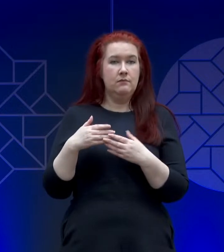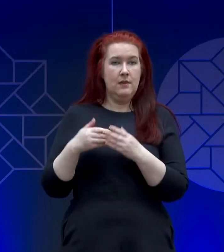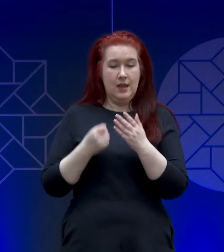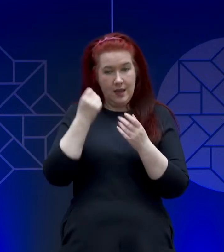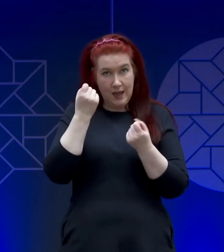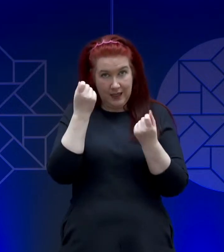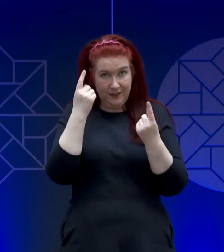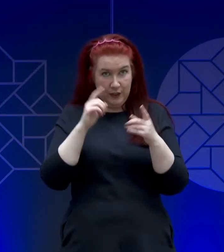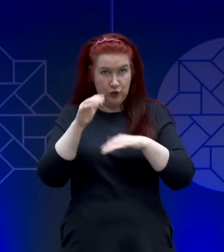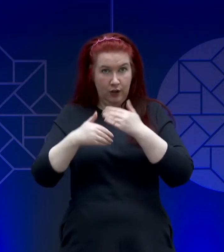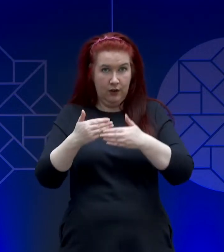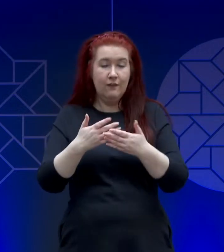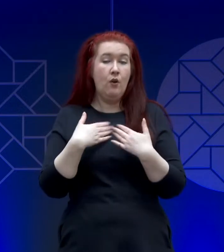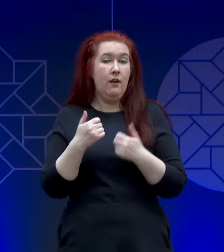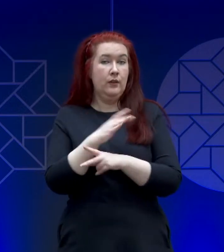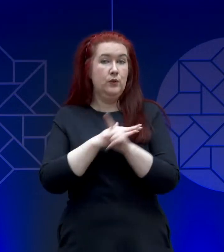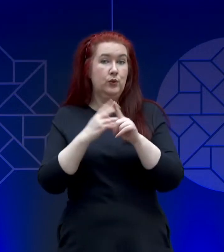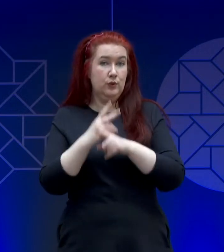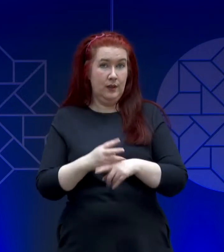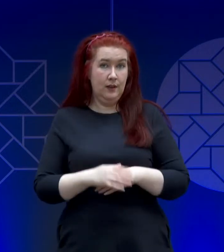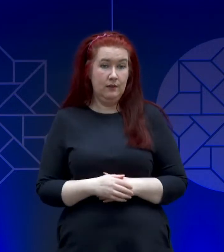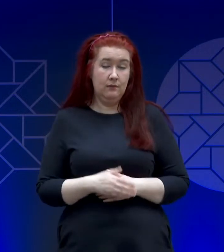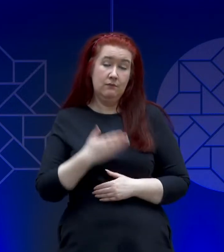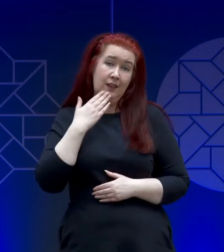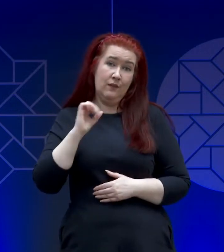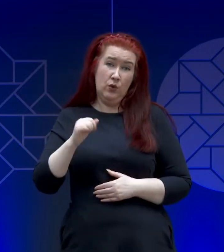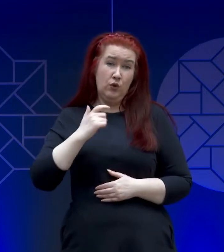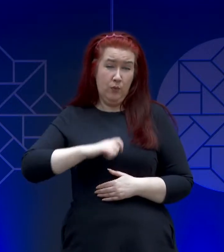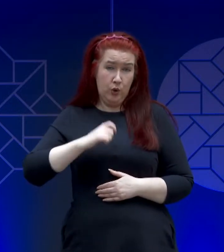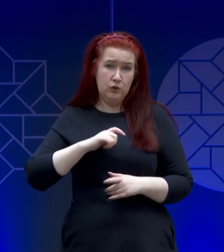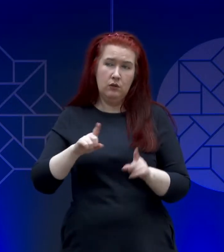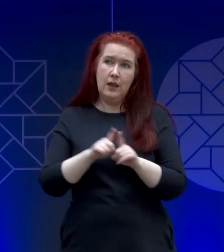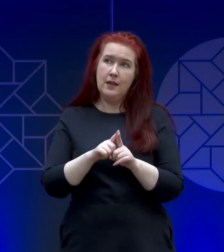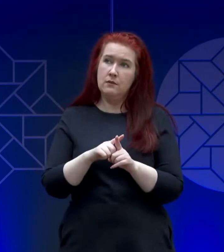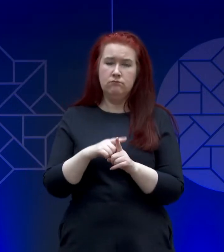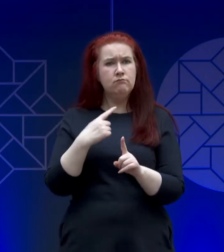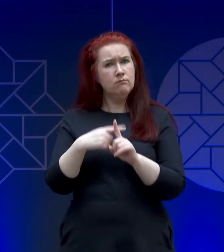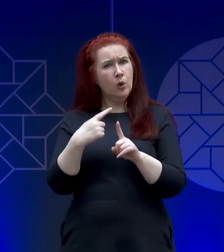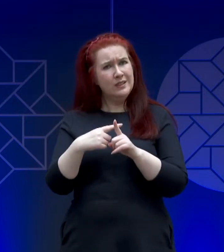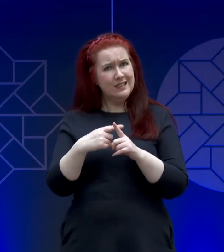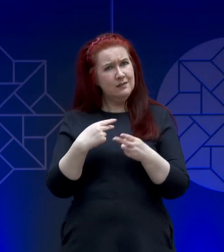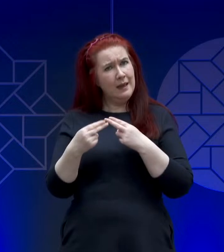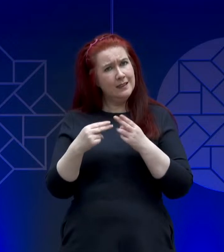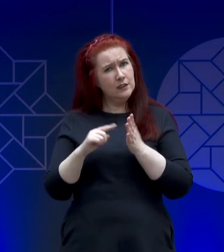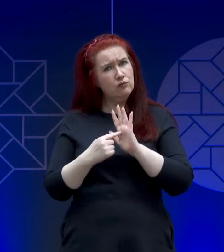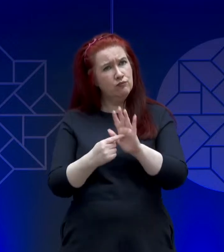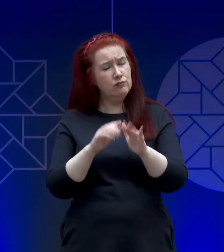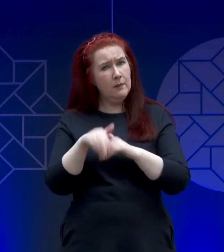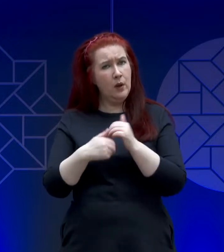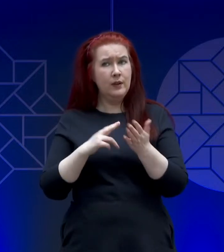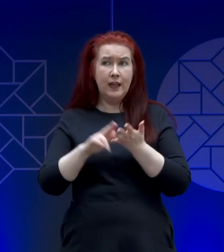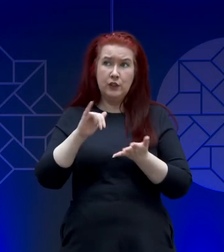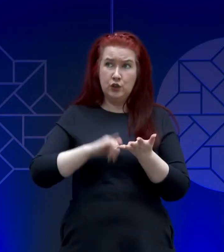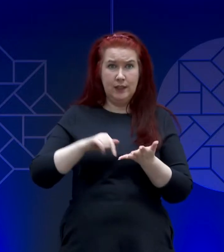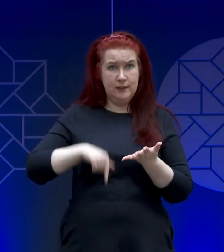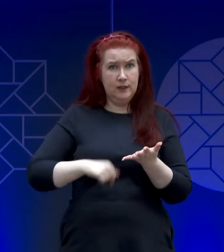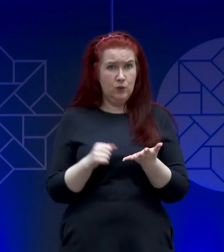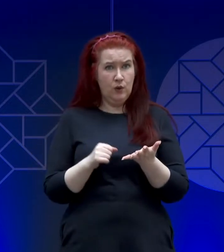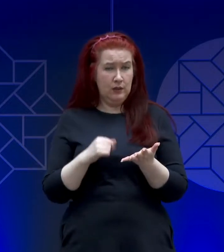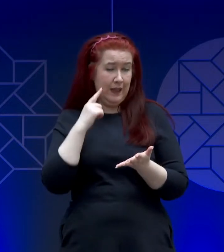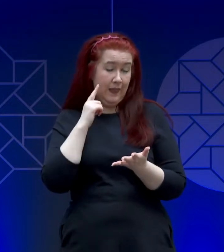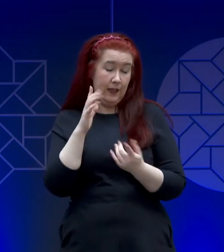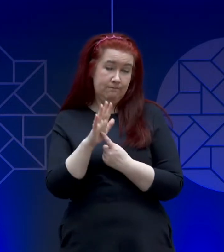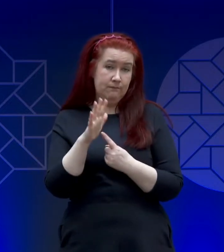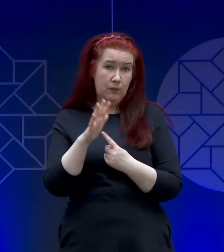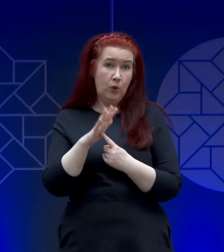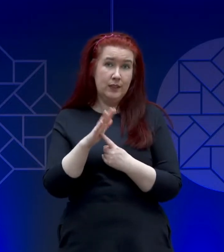I'd first of all just like to thank you for your personal and positive message around the NHS in Scotland. It's so important